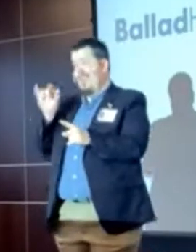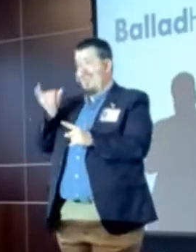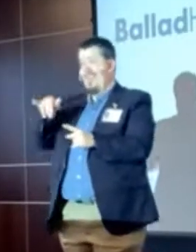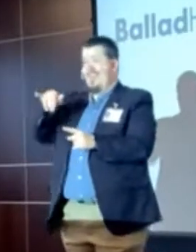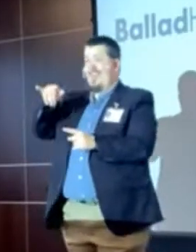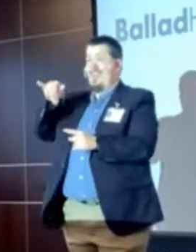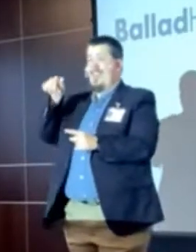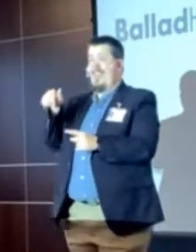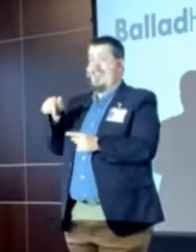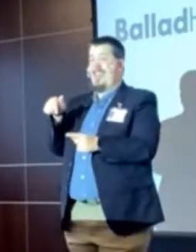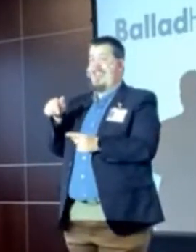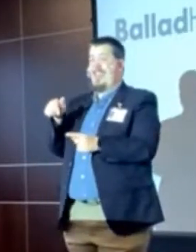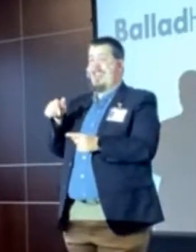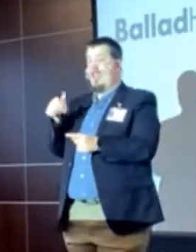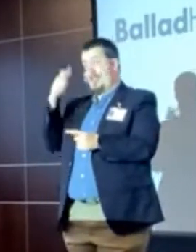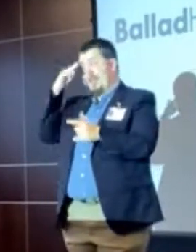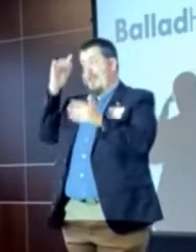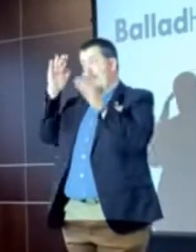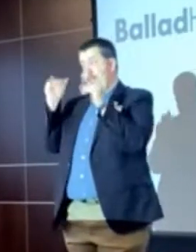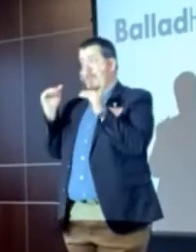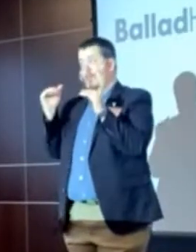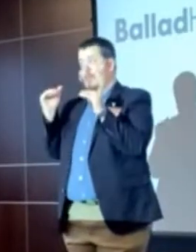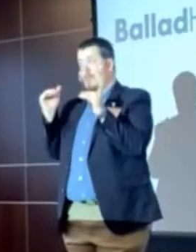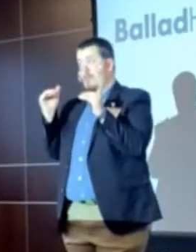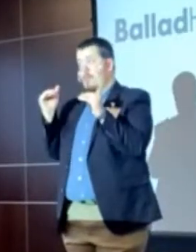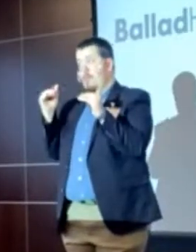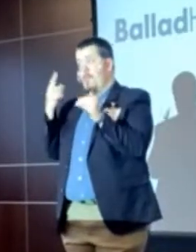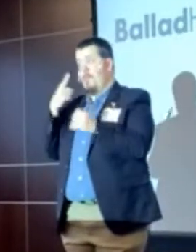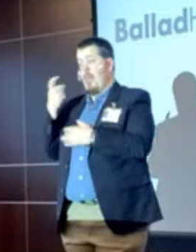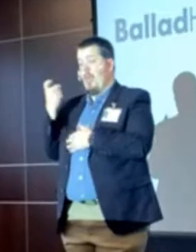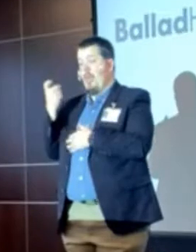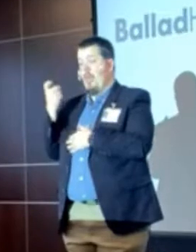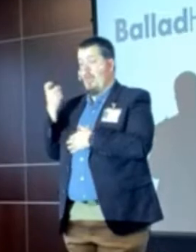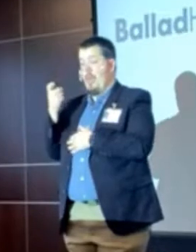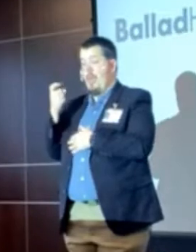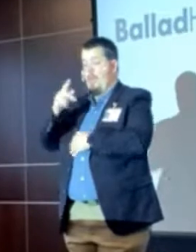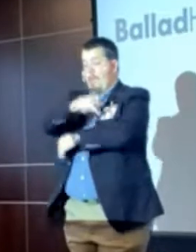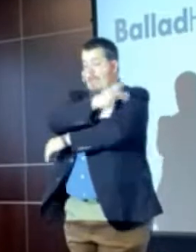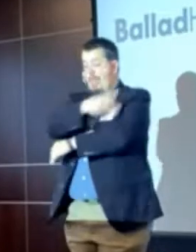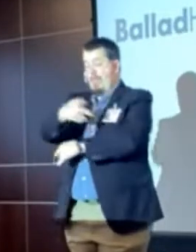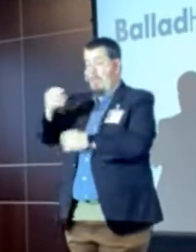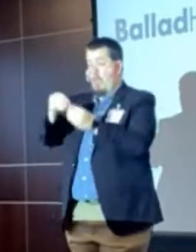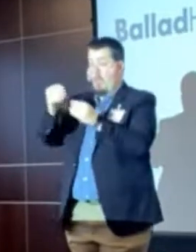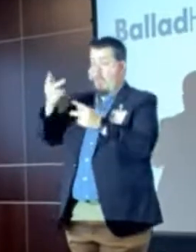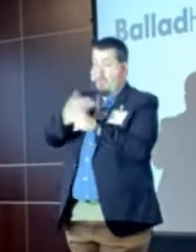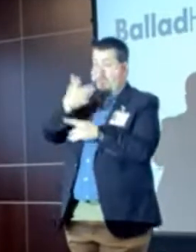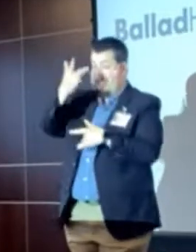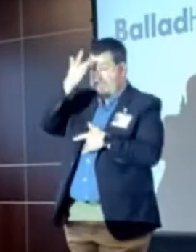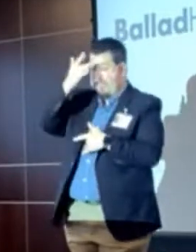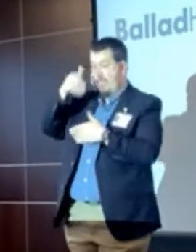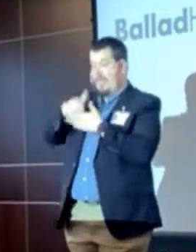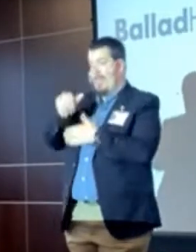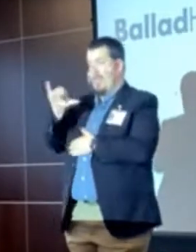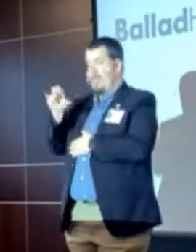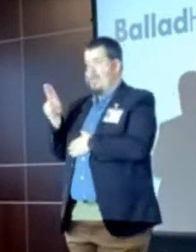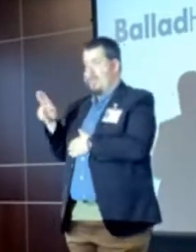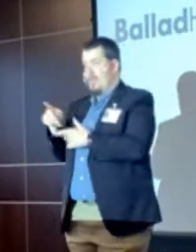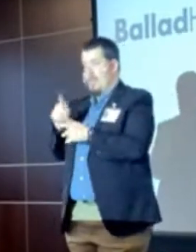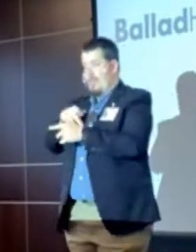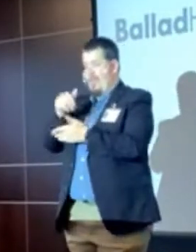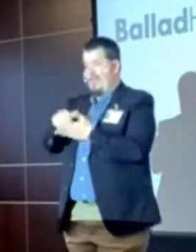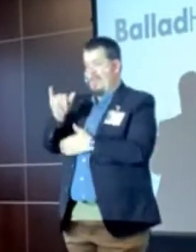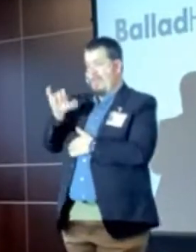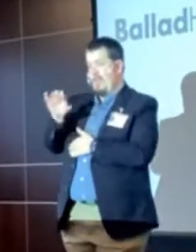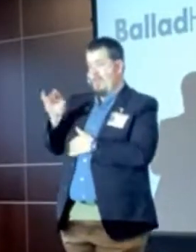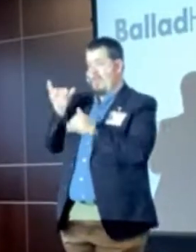sort of expected in that patients that are sicker are obviously going to be in the ICU. Patients that are in the